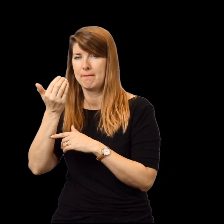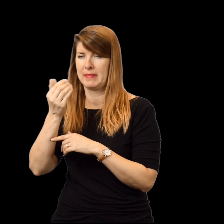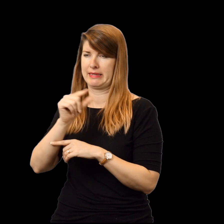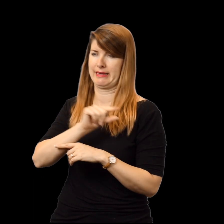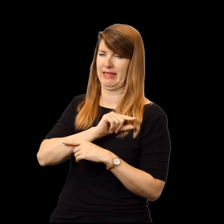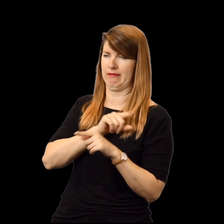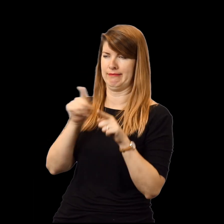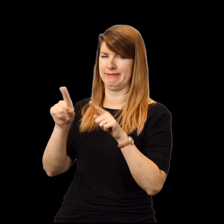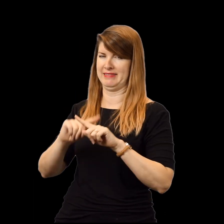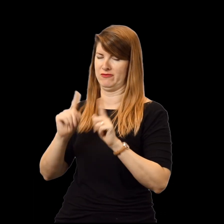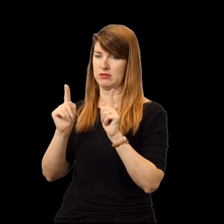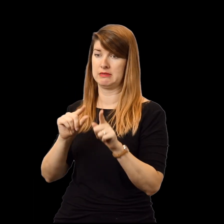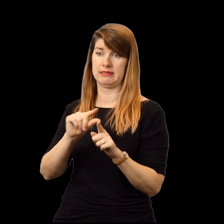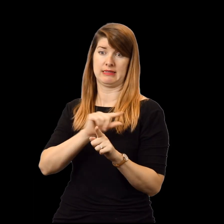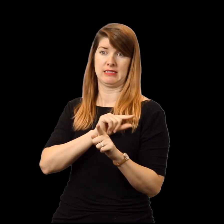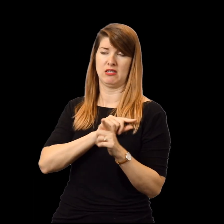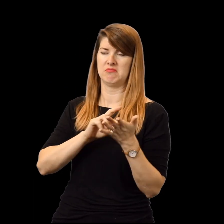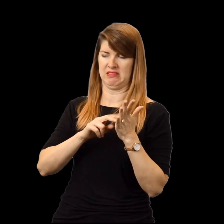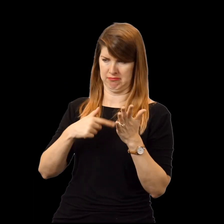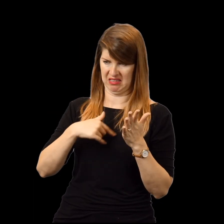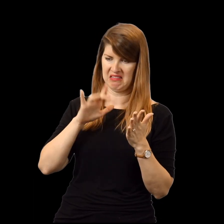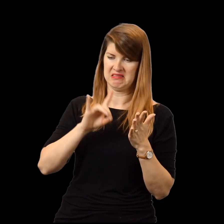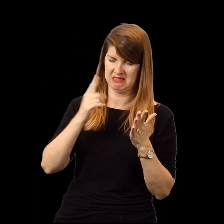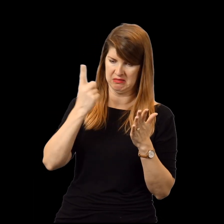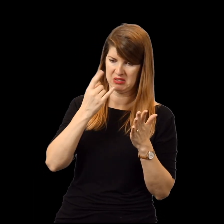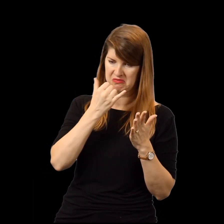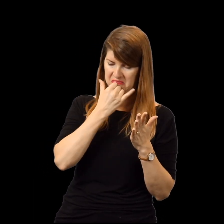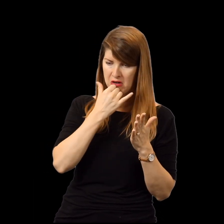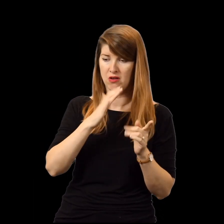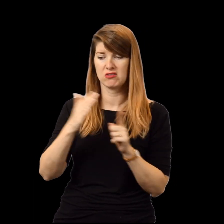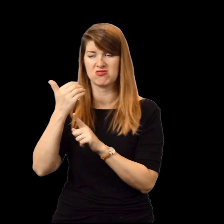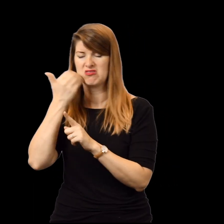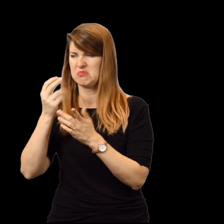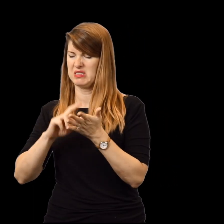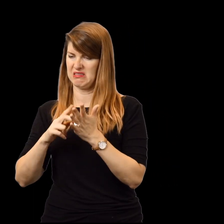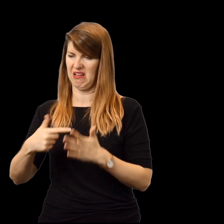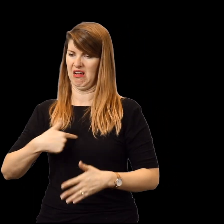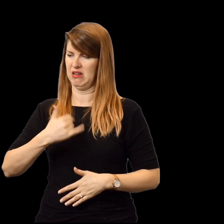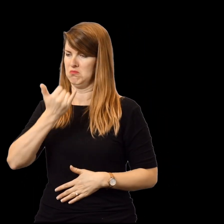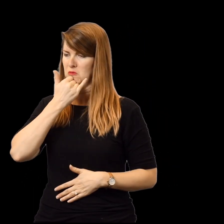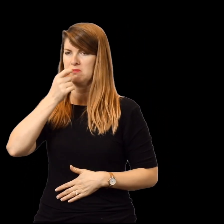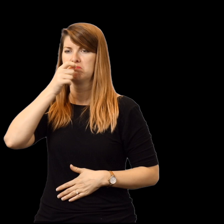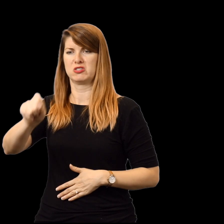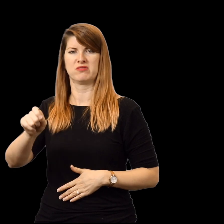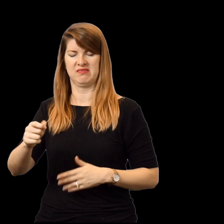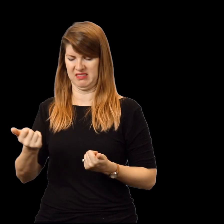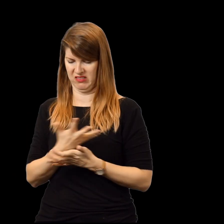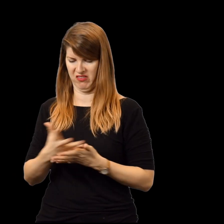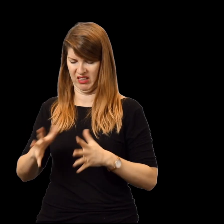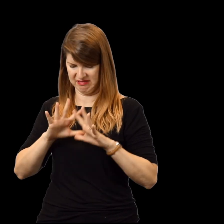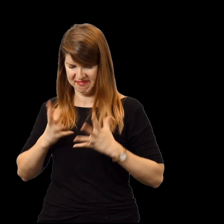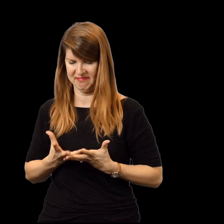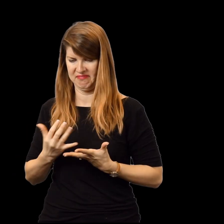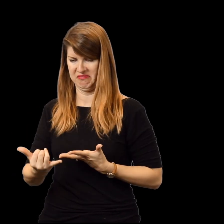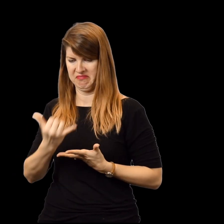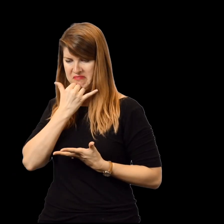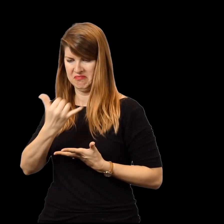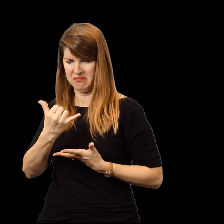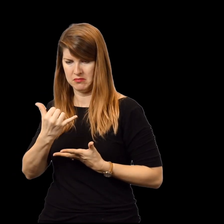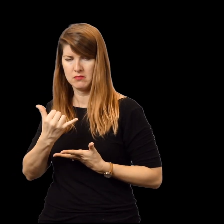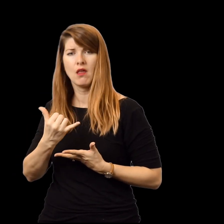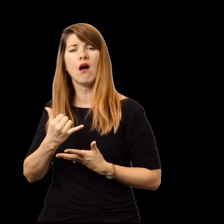Shame is real different than guilt. Guilt says I did something wrong. Shame says I am wrong. To my core, I am